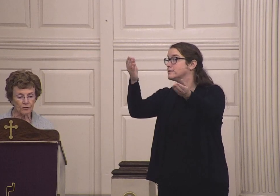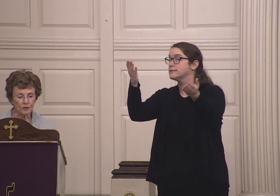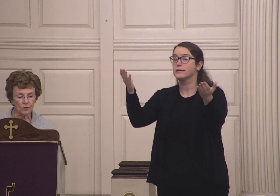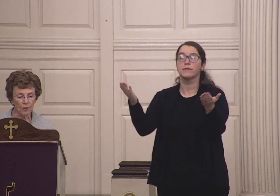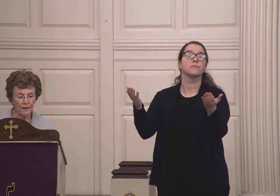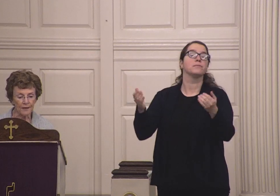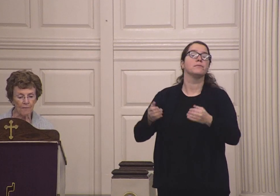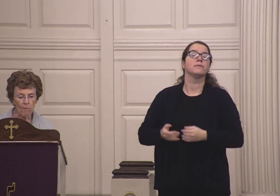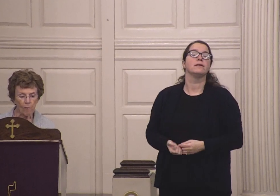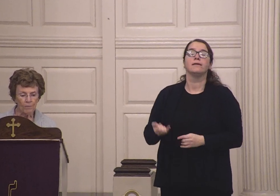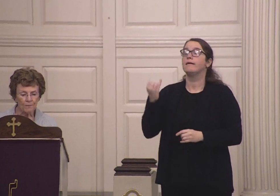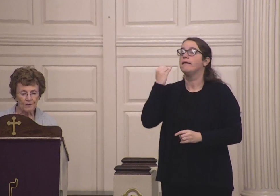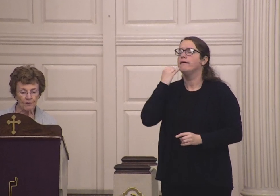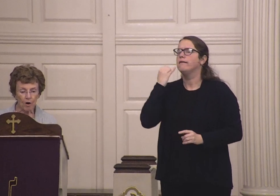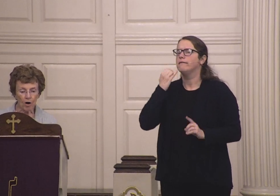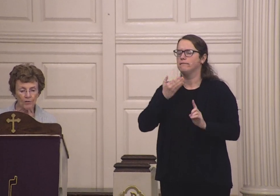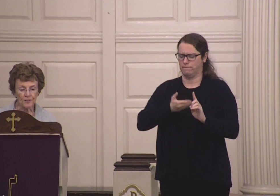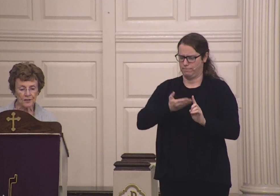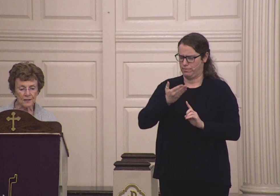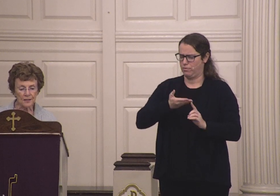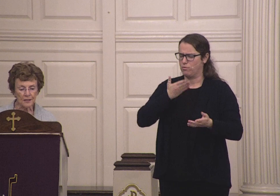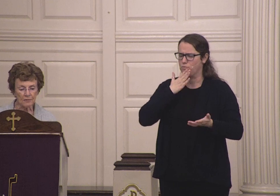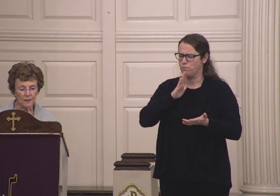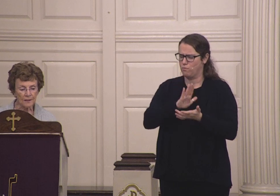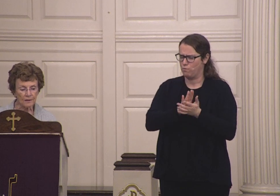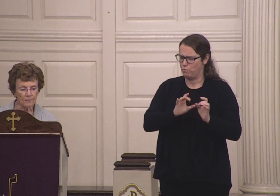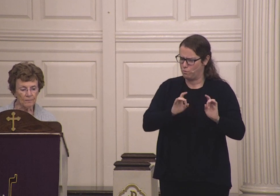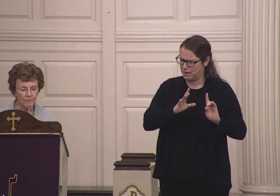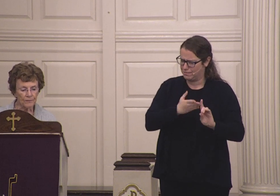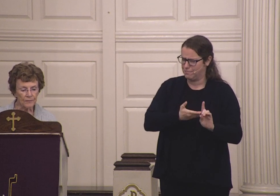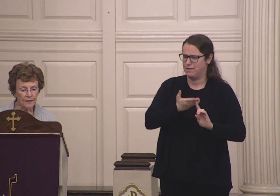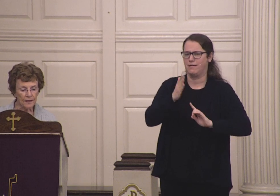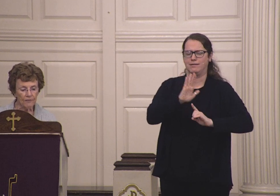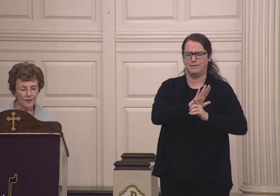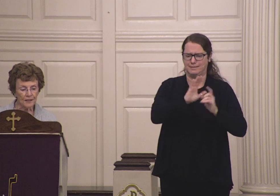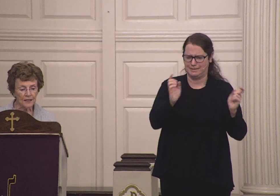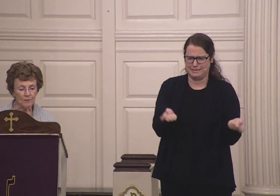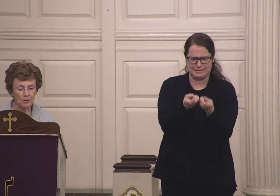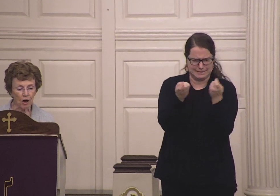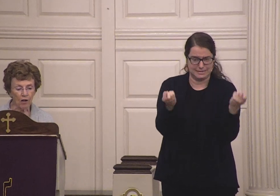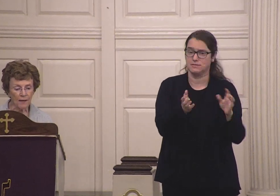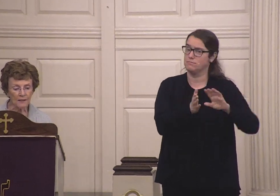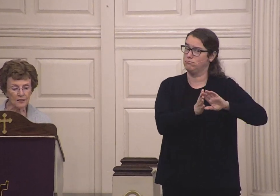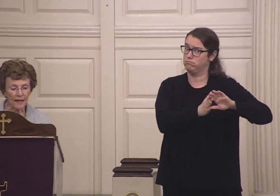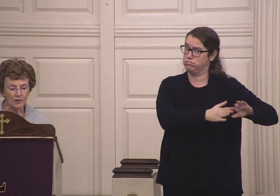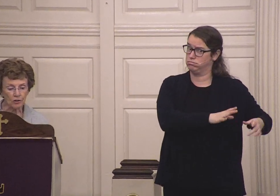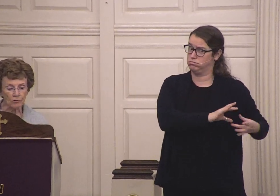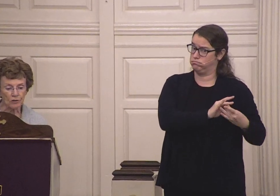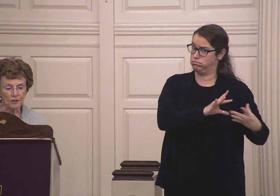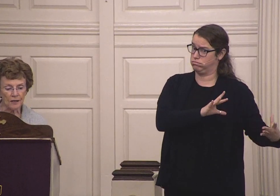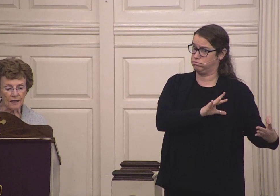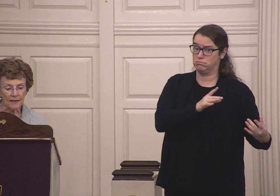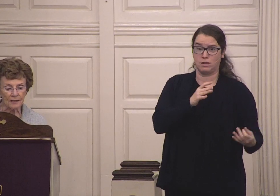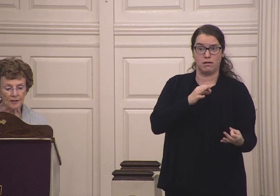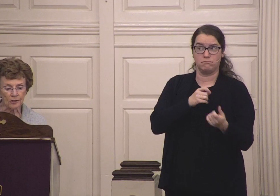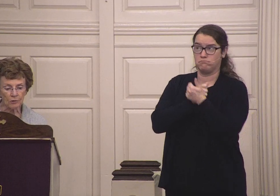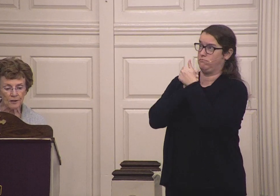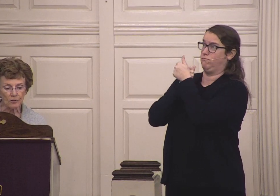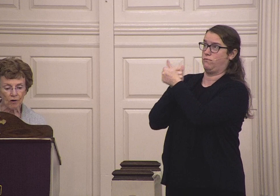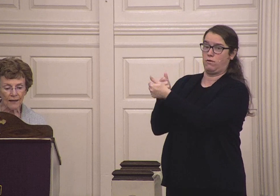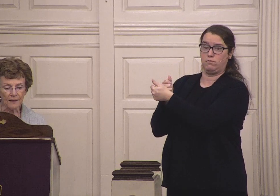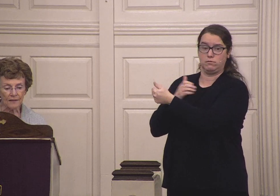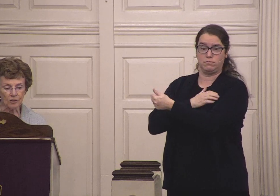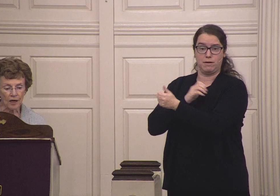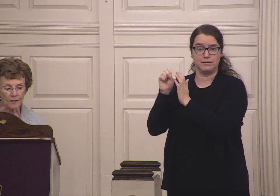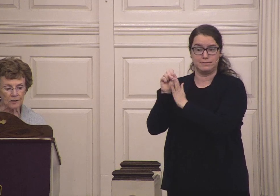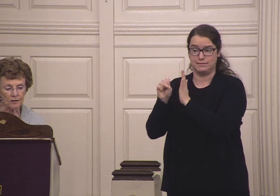man turns away from all the sins he committed, if he keeps all my statutes and does what